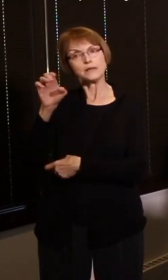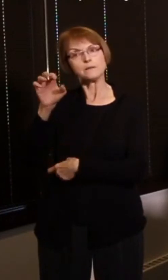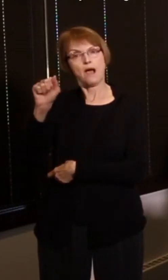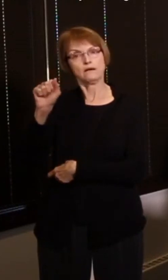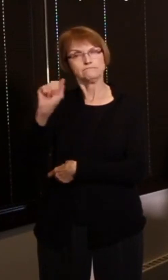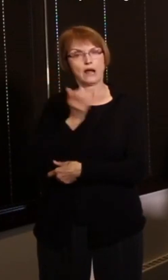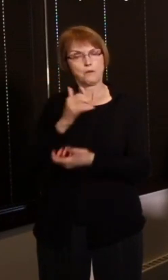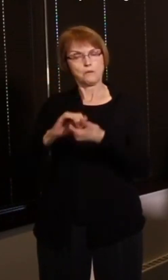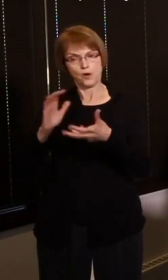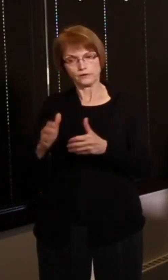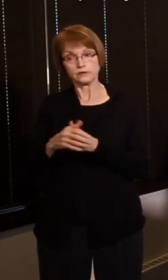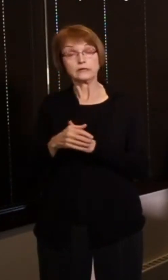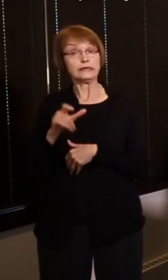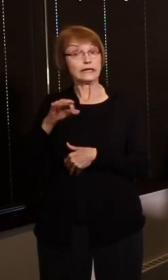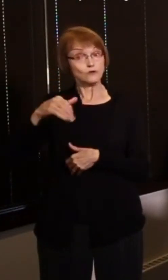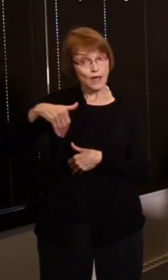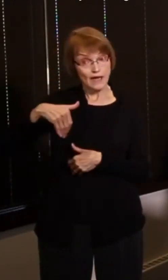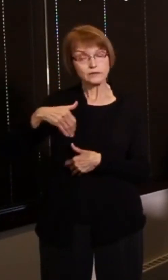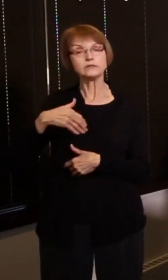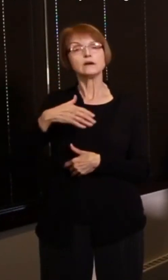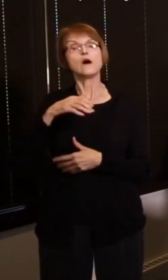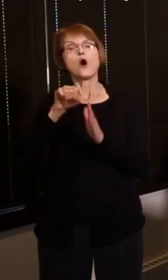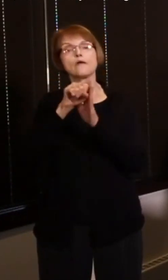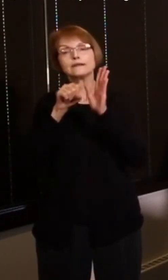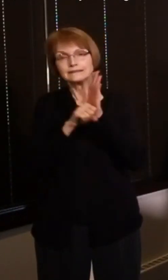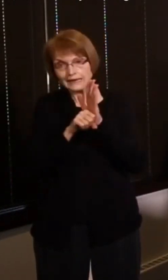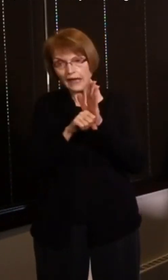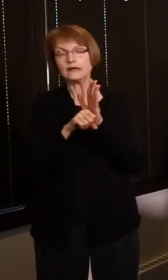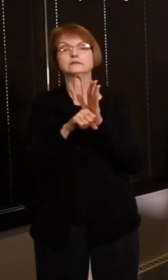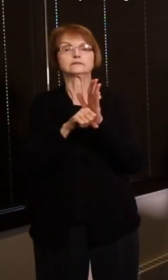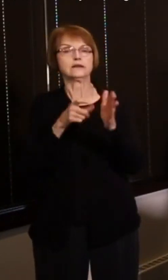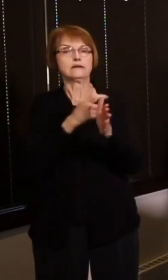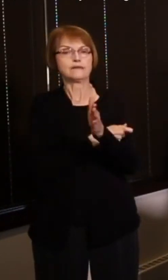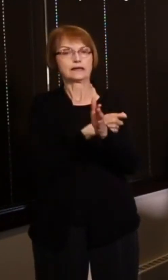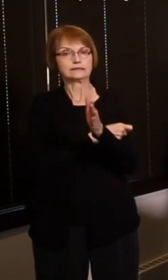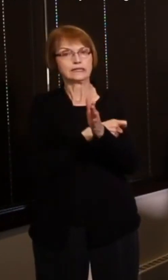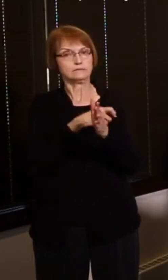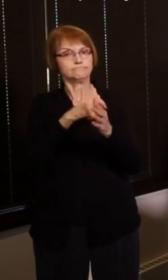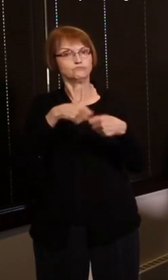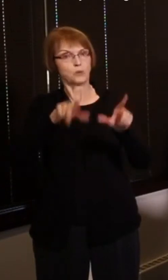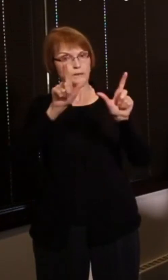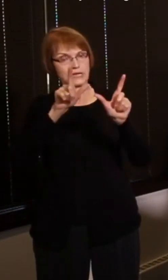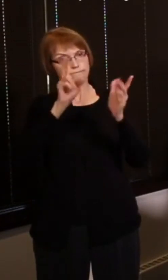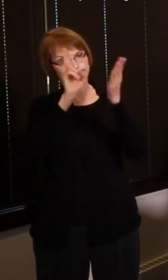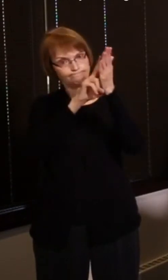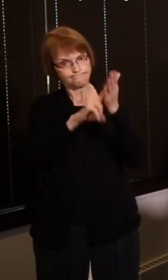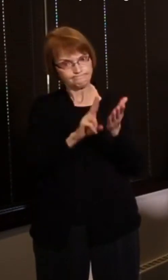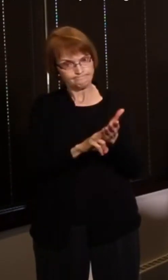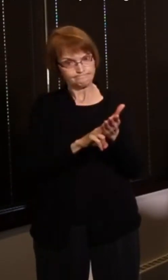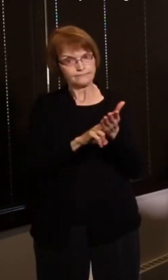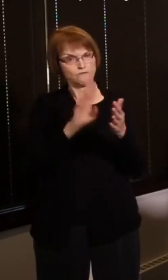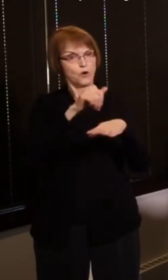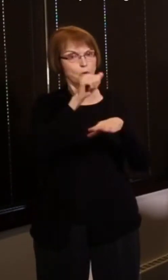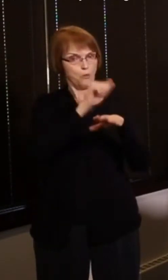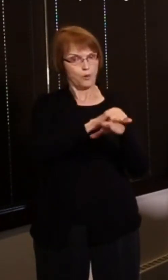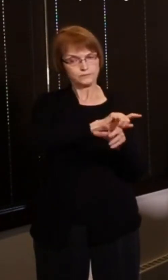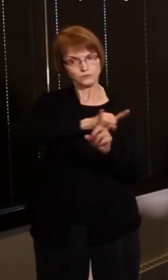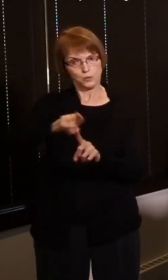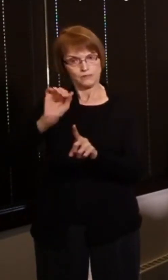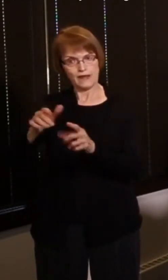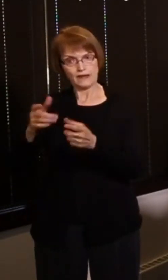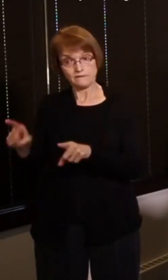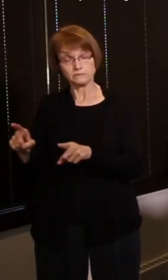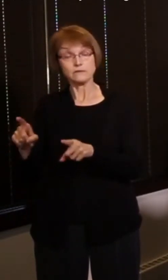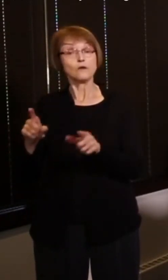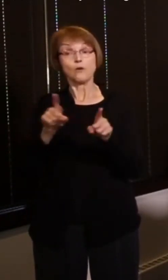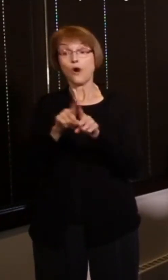please register on the state's vaccine navigator so you can schedule an appointment at the event or any other mass events that are